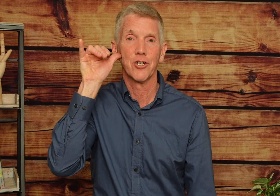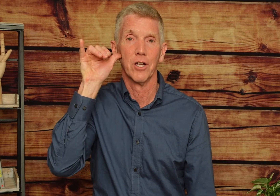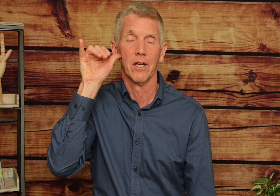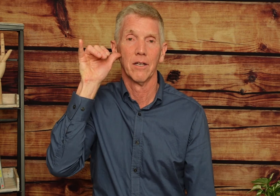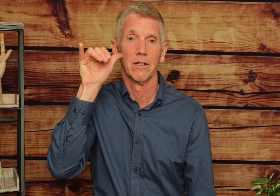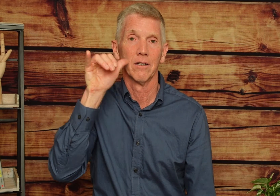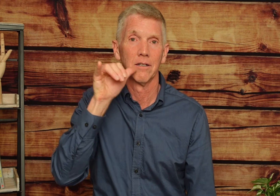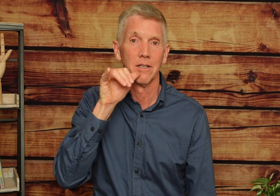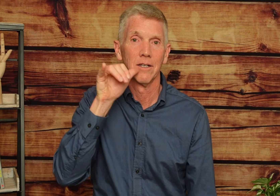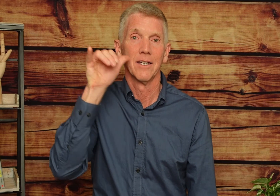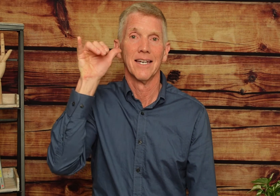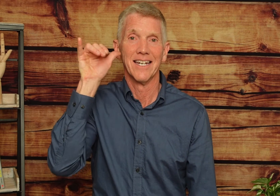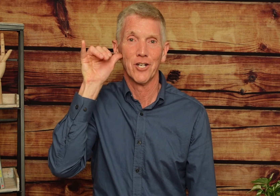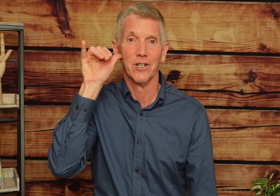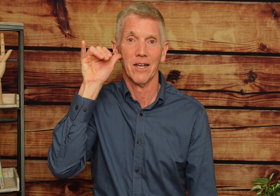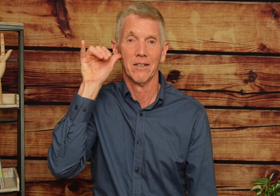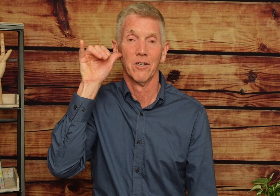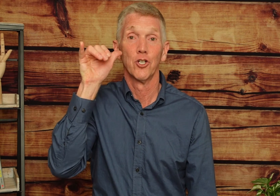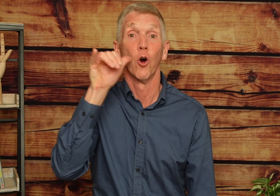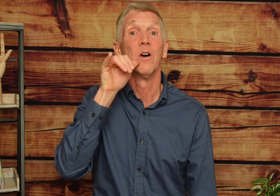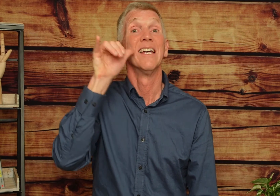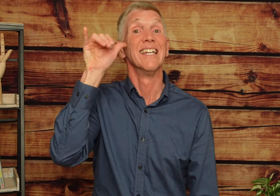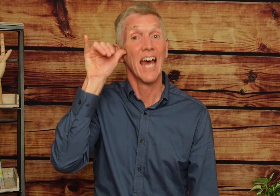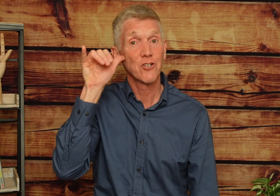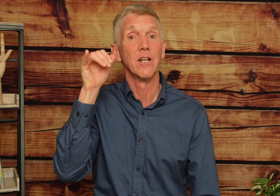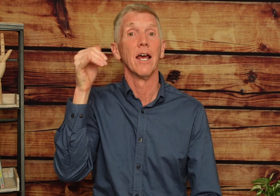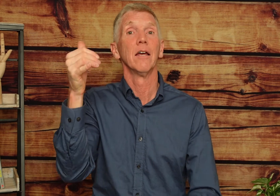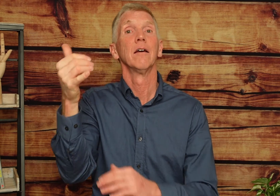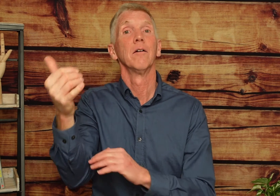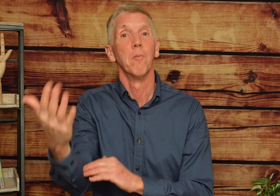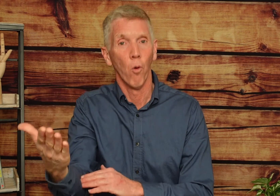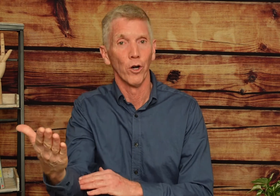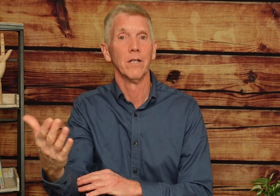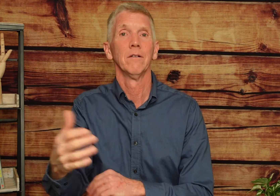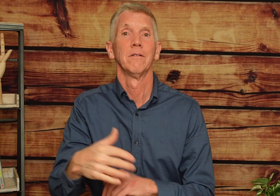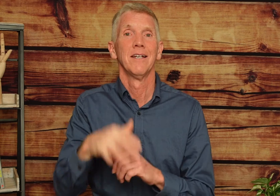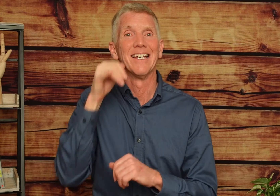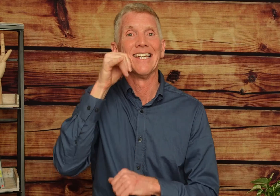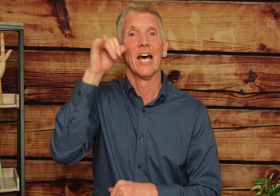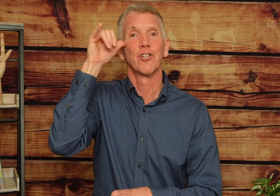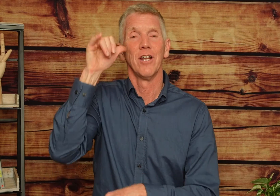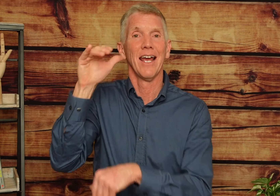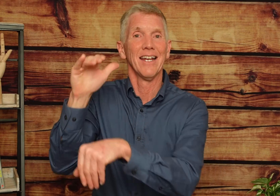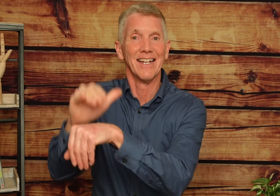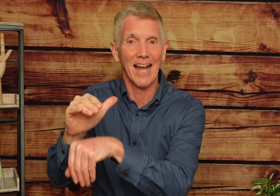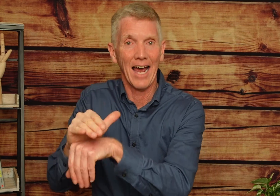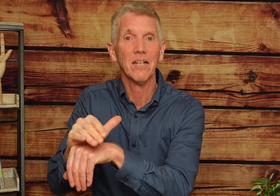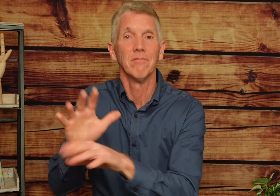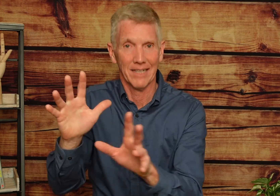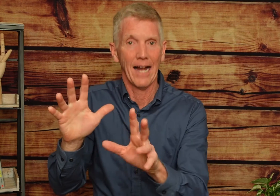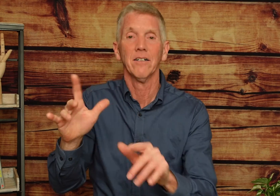yesterday. Yesterday. So yesterday morning, yesterday night. Got it?